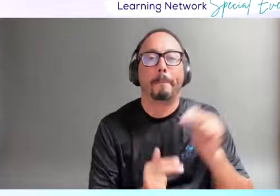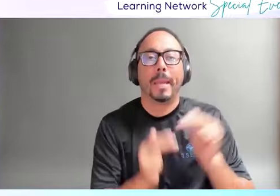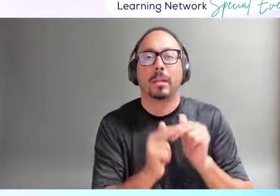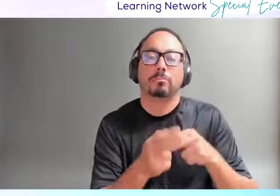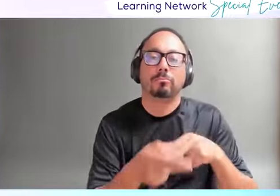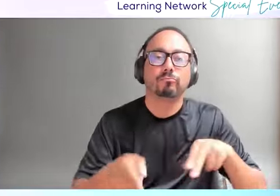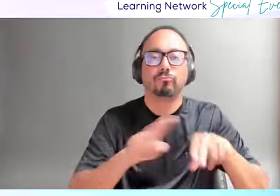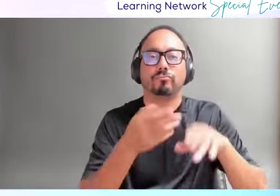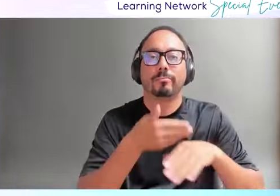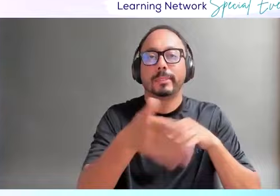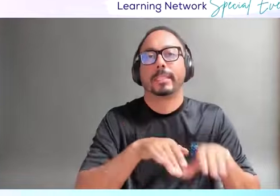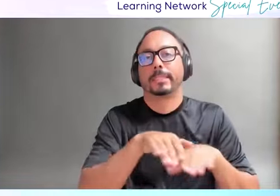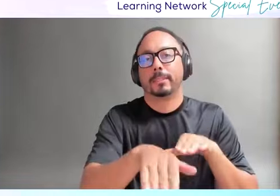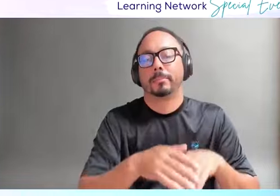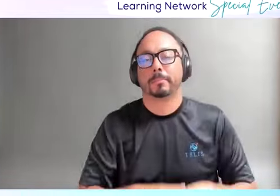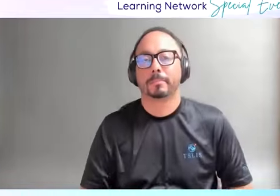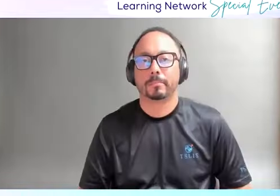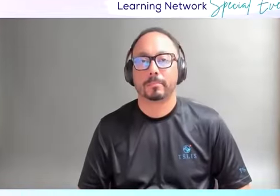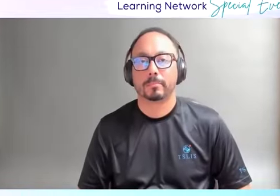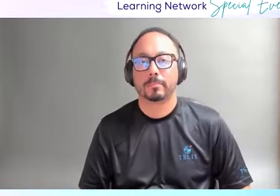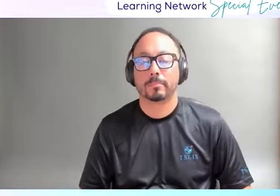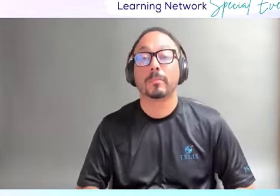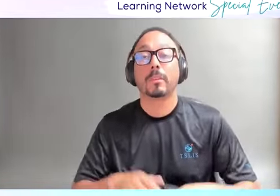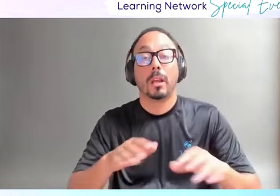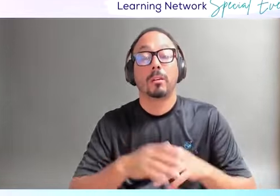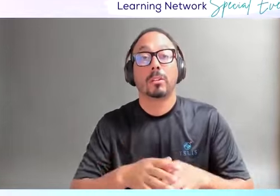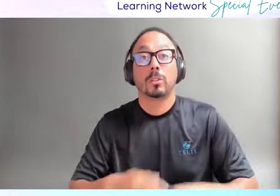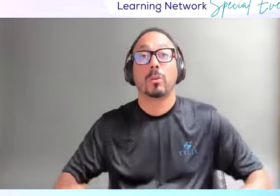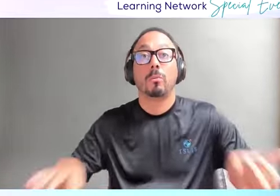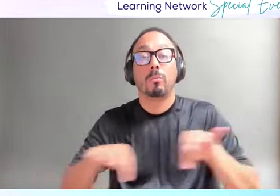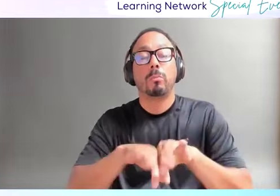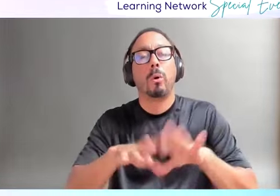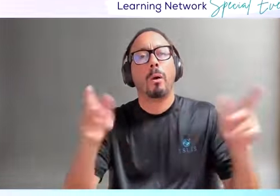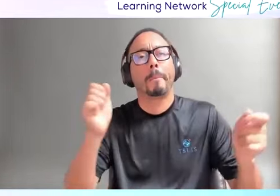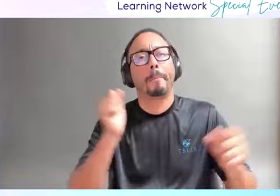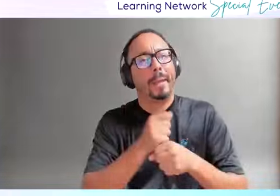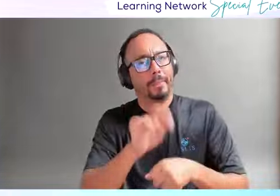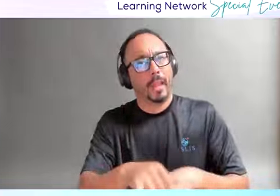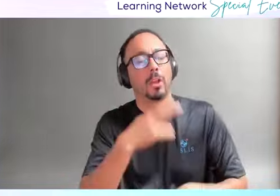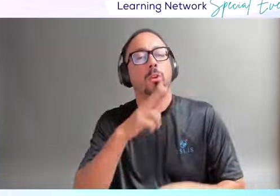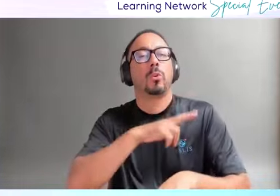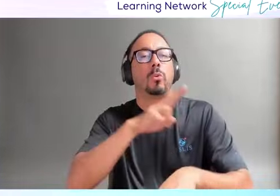Normalizing this is first, and personalizing it to the kind of substance use or the kind of violence the woman or man